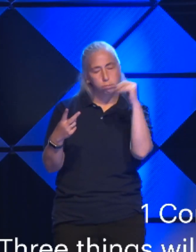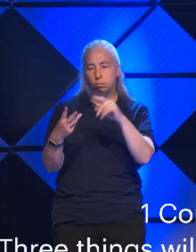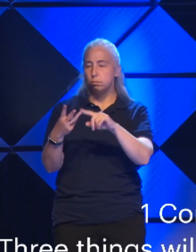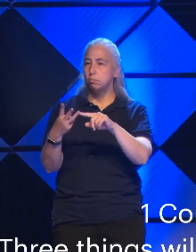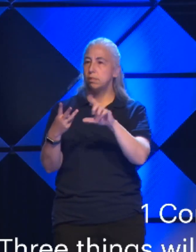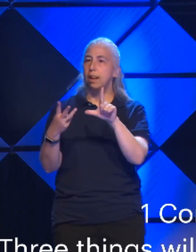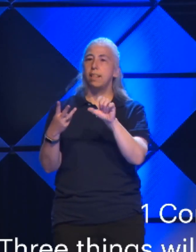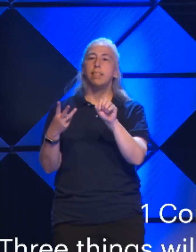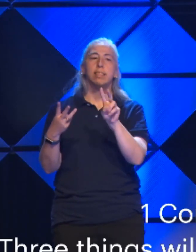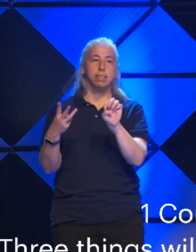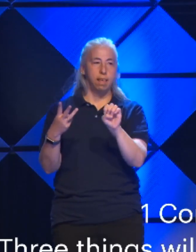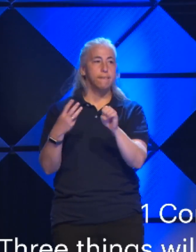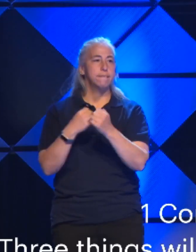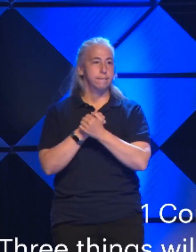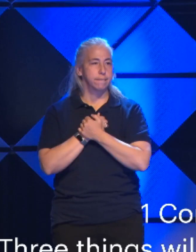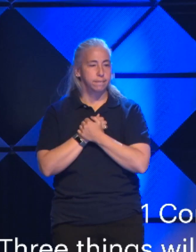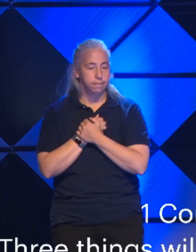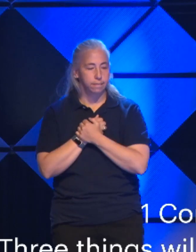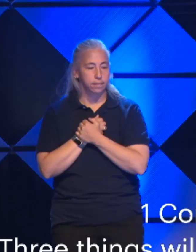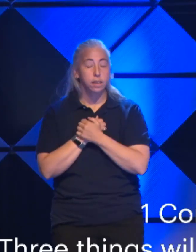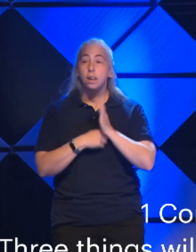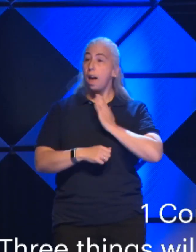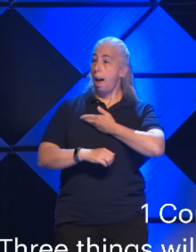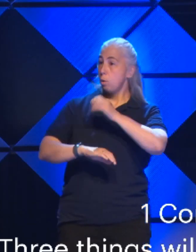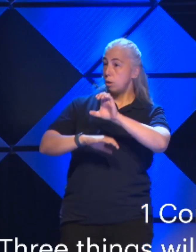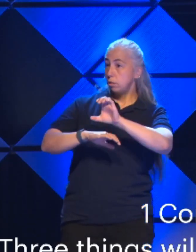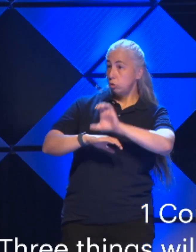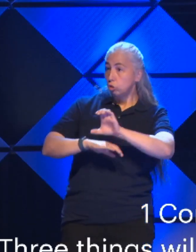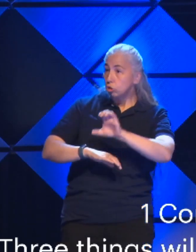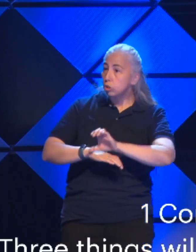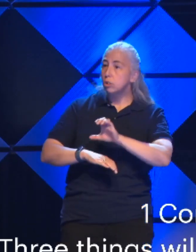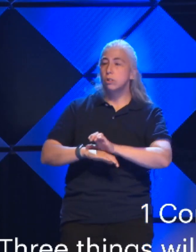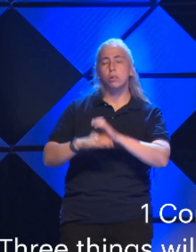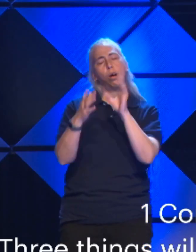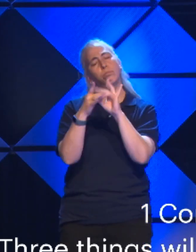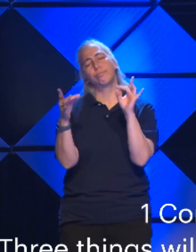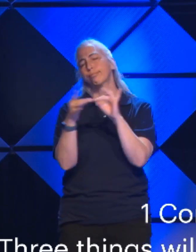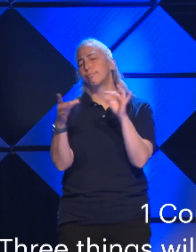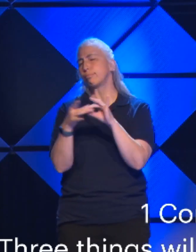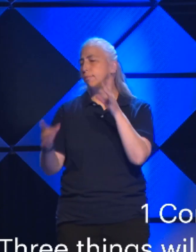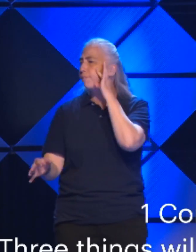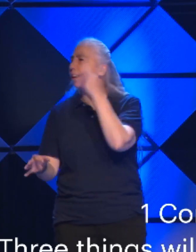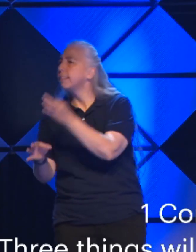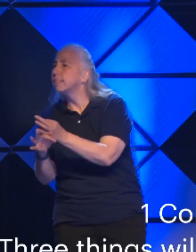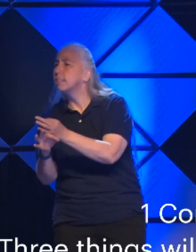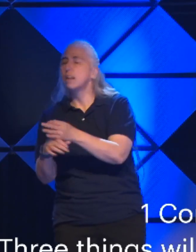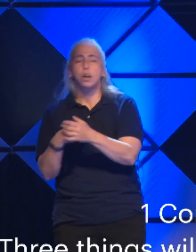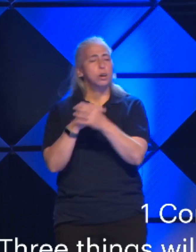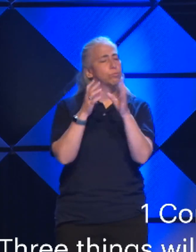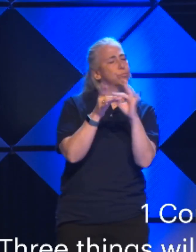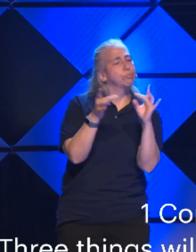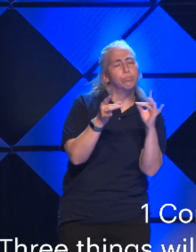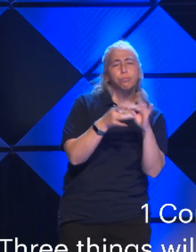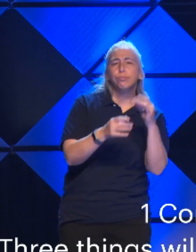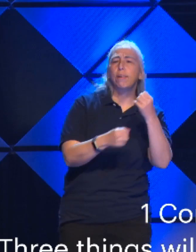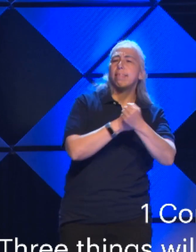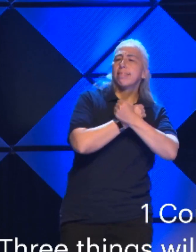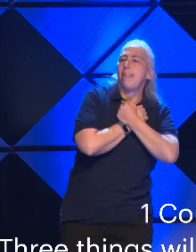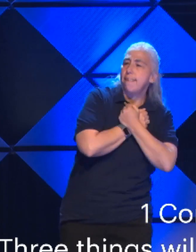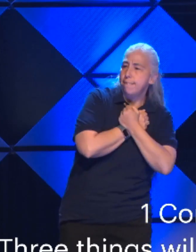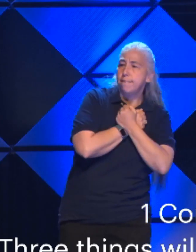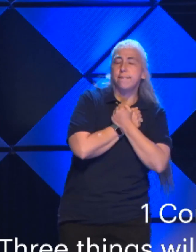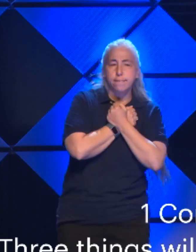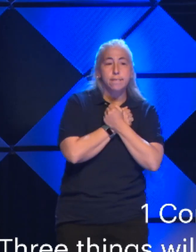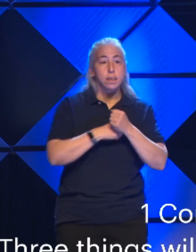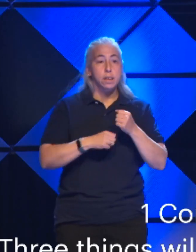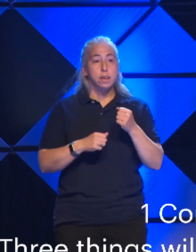our churches about faith, and we have a lot of talk in our churches about love. We don't have enough talk